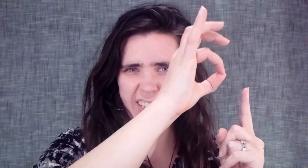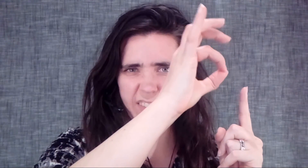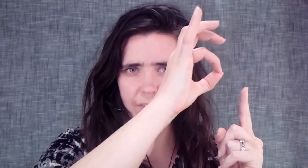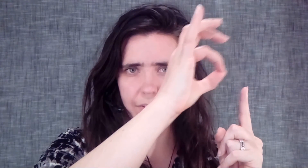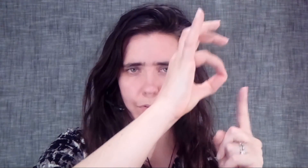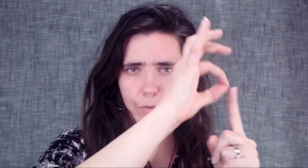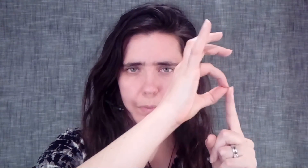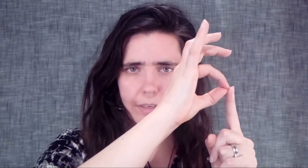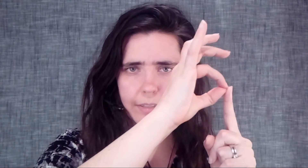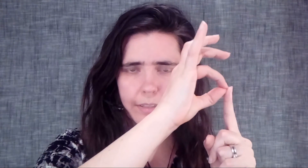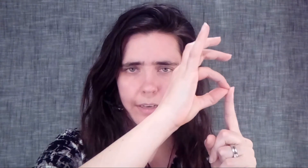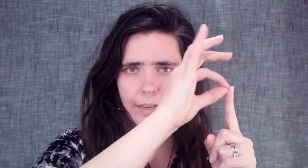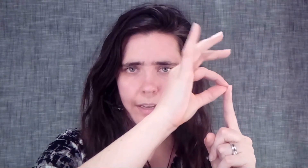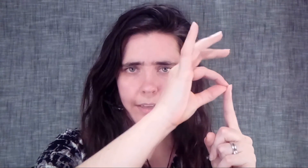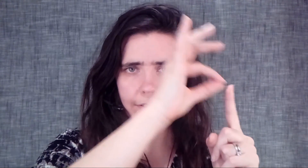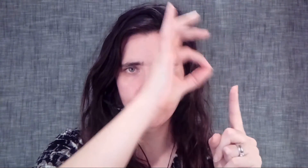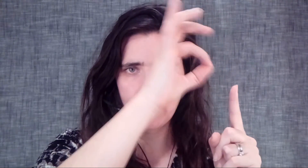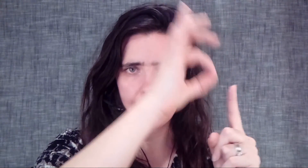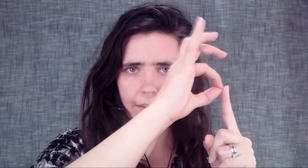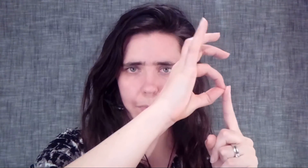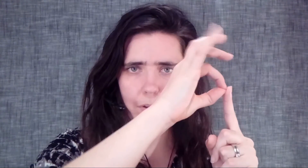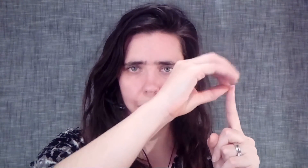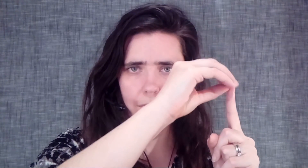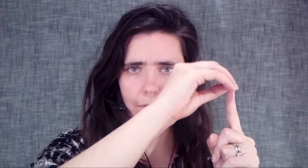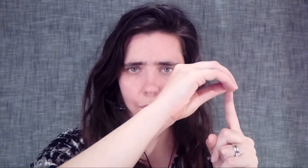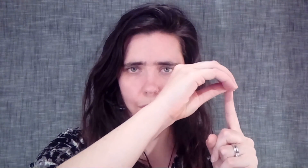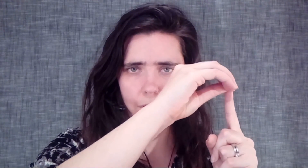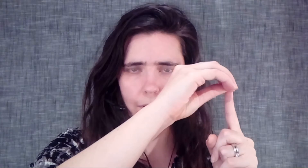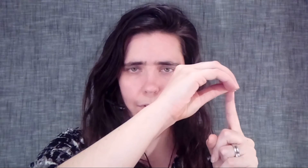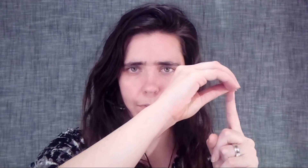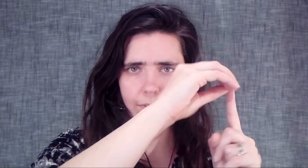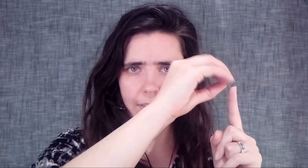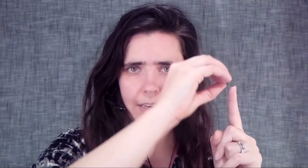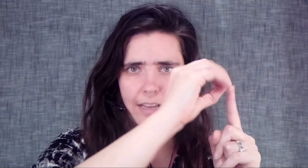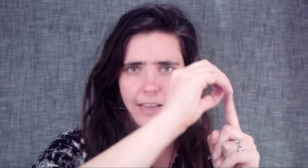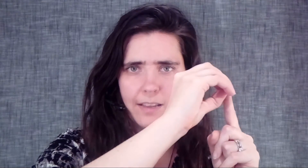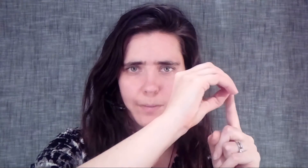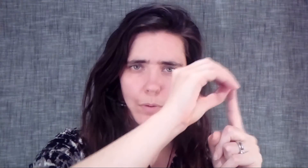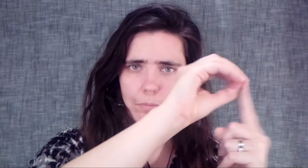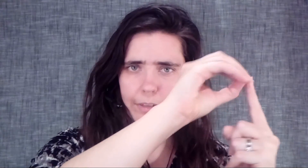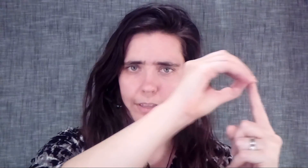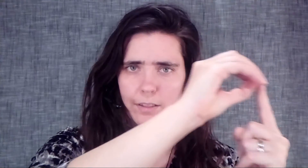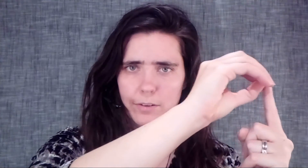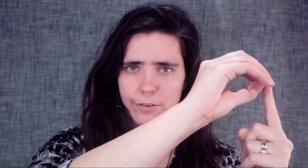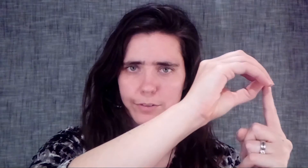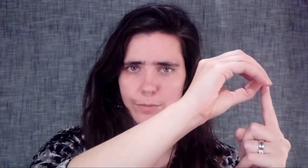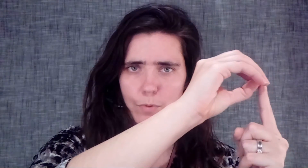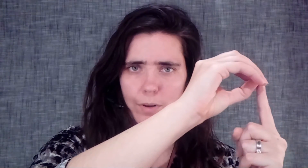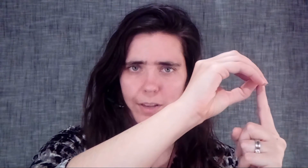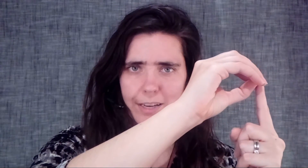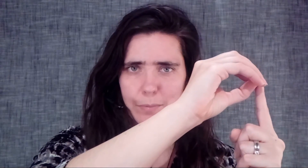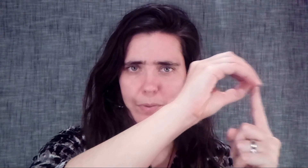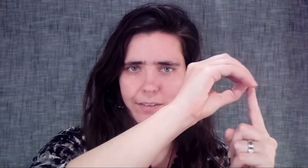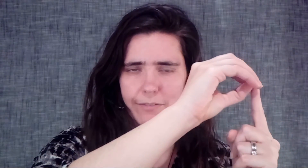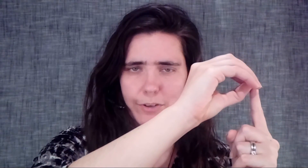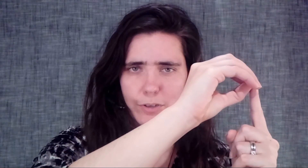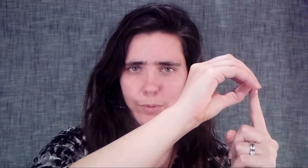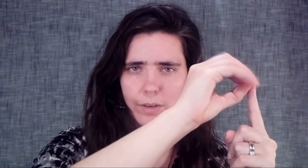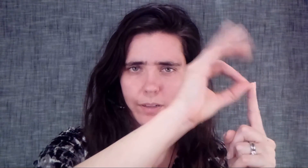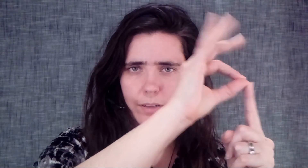of the circle bit. So that can be open or closed. It probably looks more like a P if you do it closed,